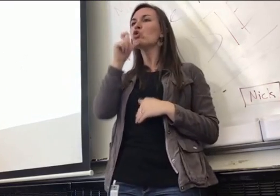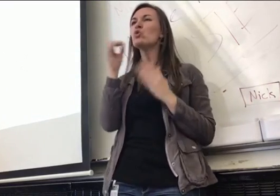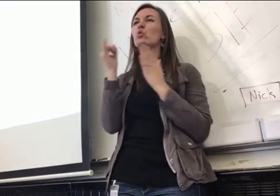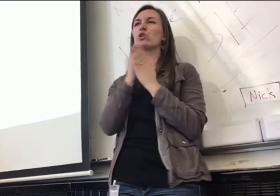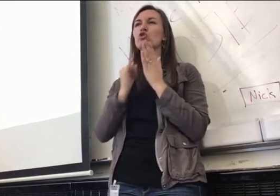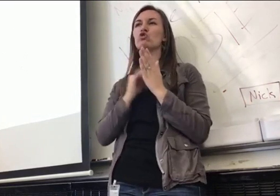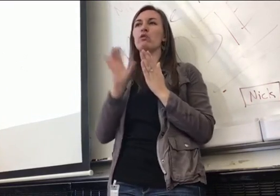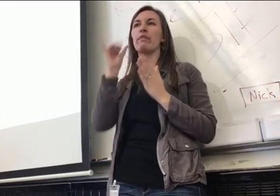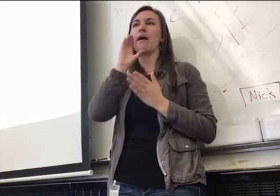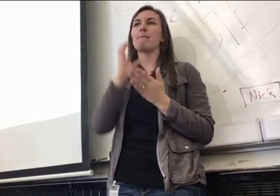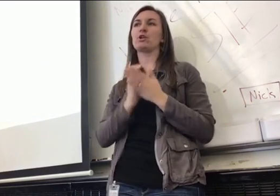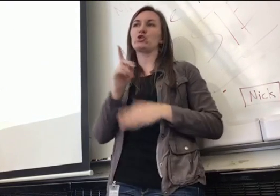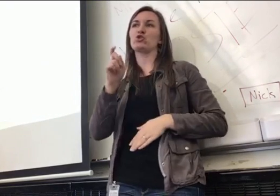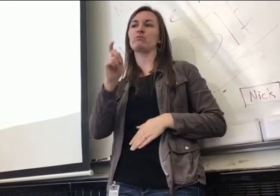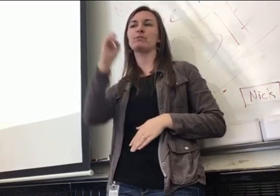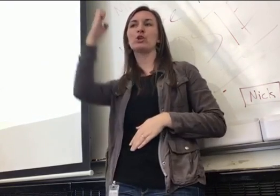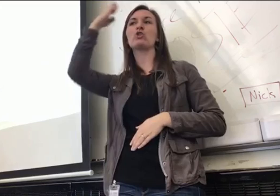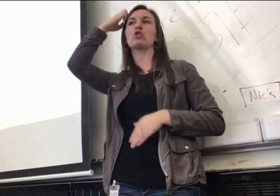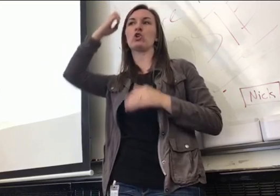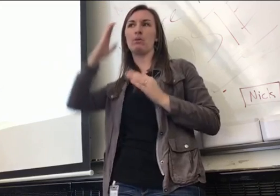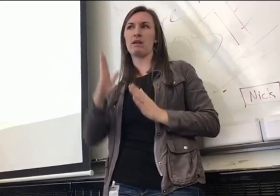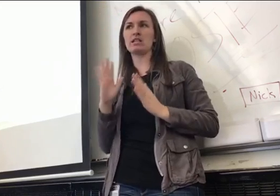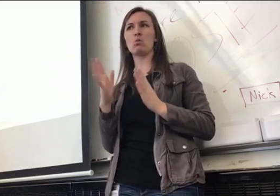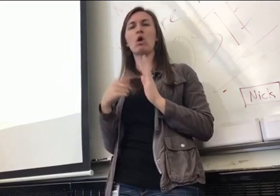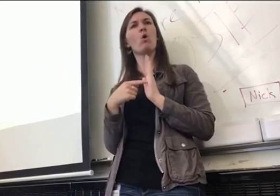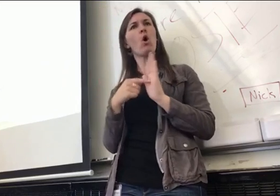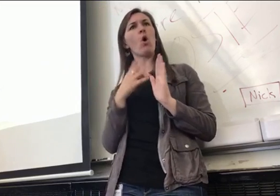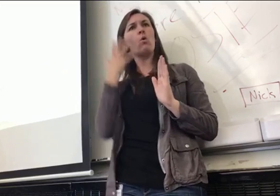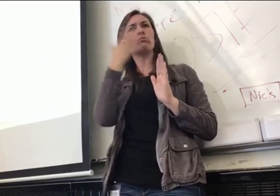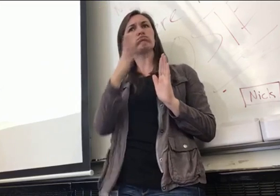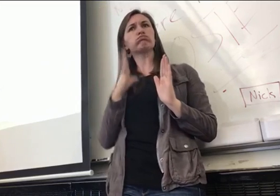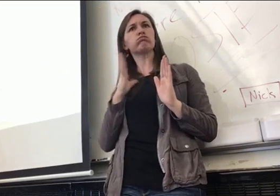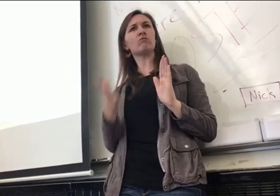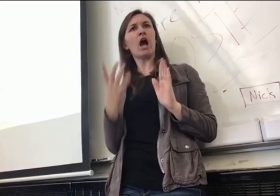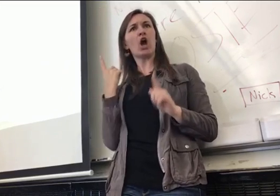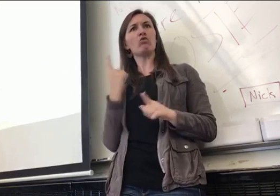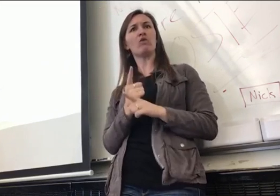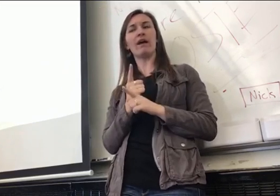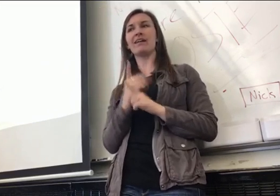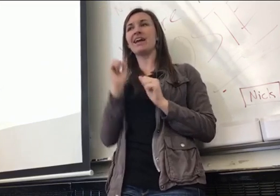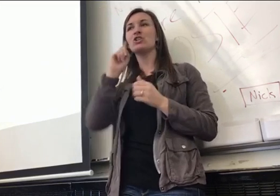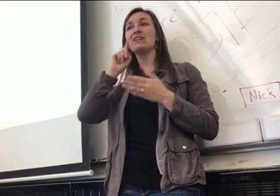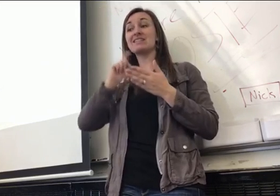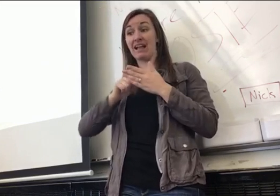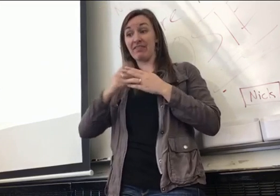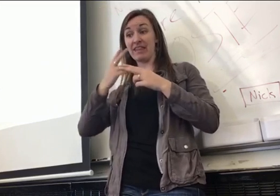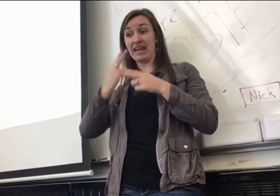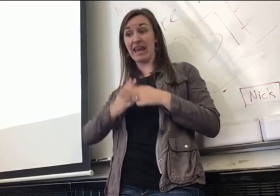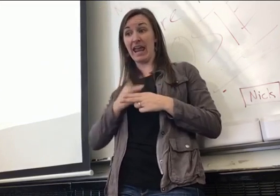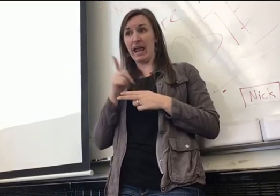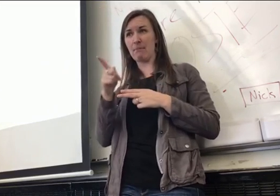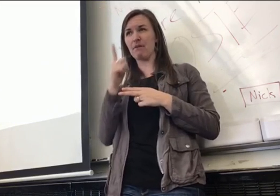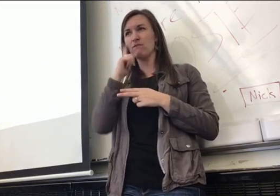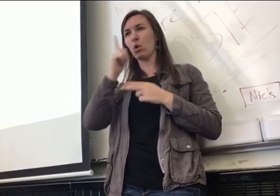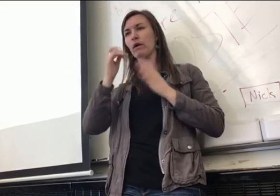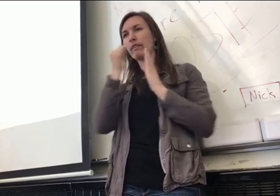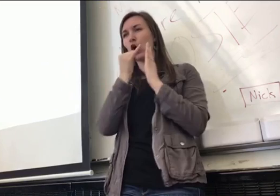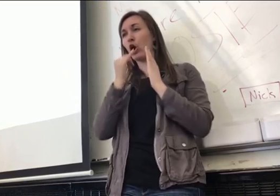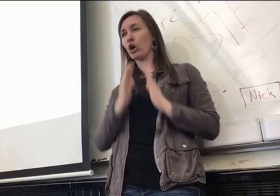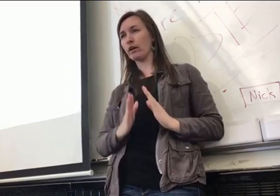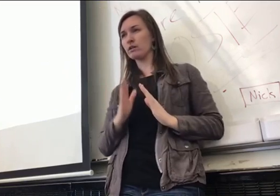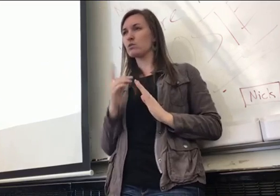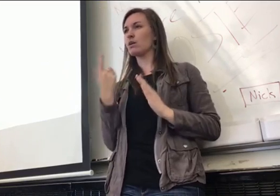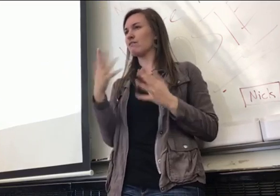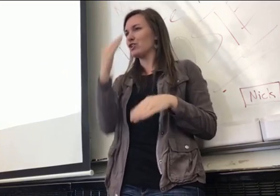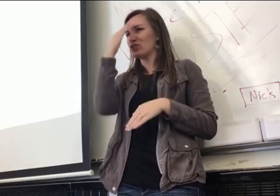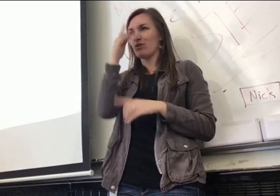by? Europeans. And you can also tell that at the bottom because it says Lieutenant Francis Meynell. That's not an African name. So we know